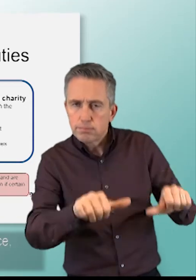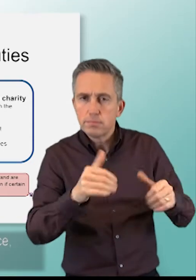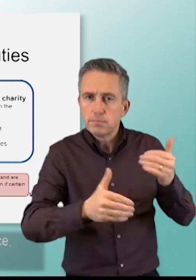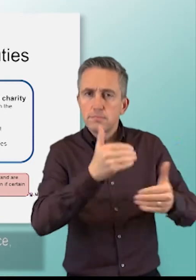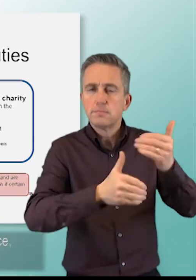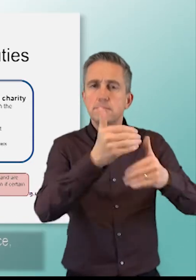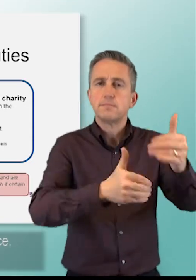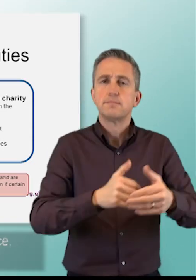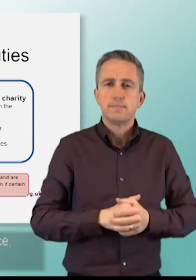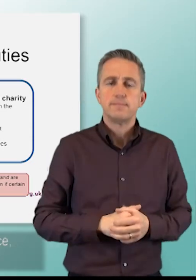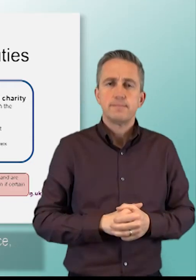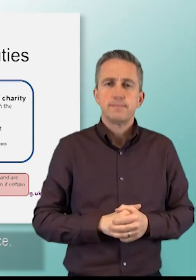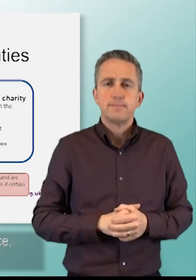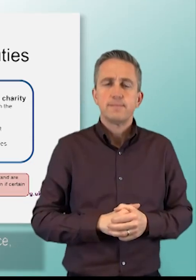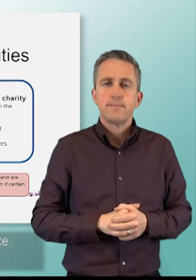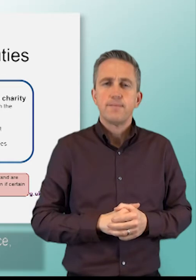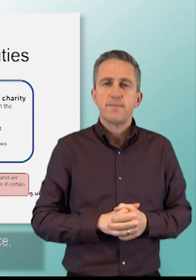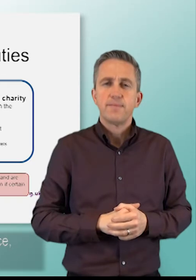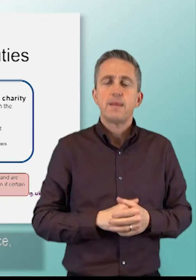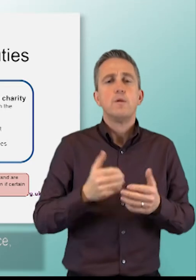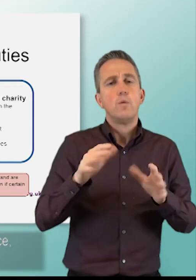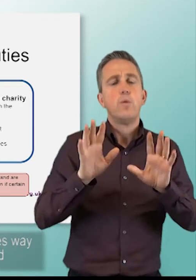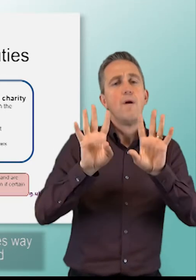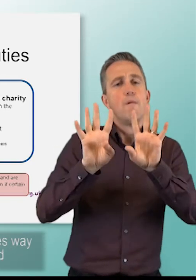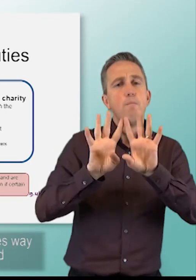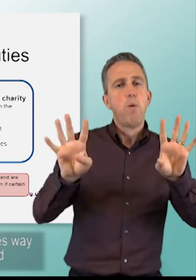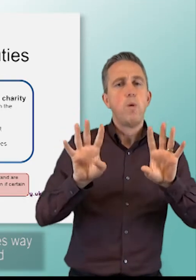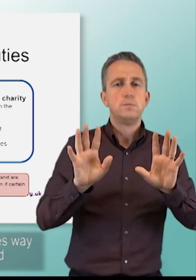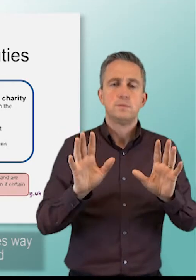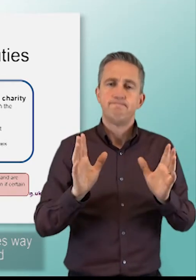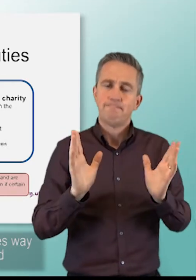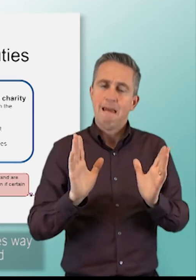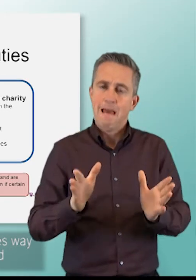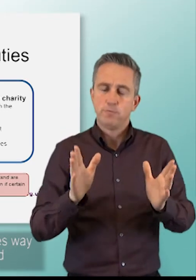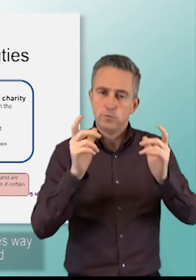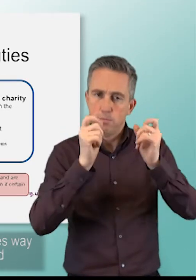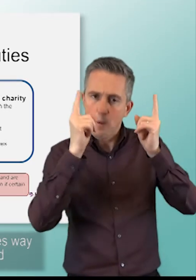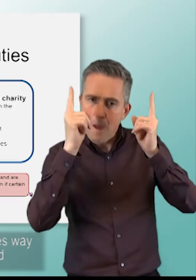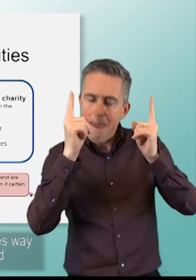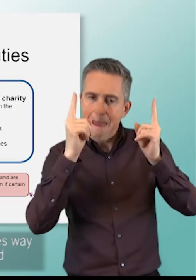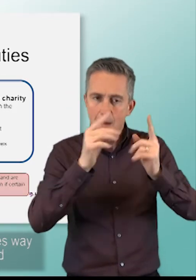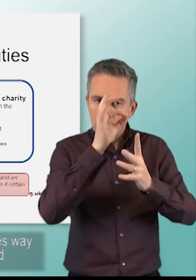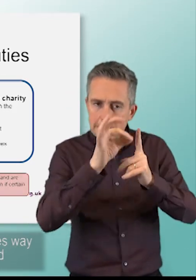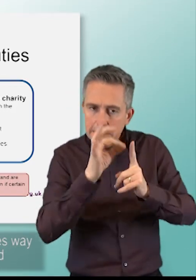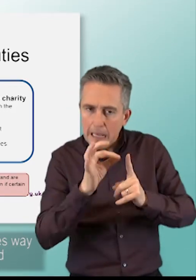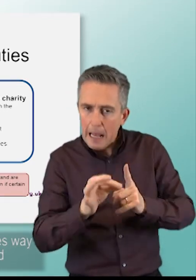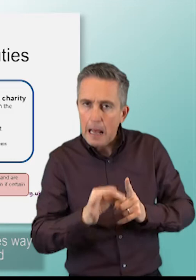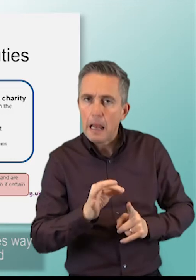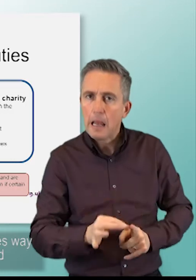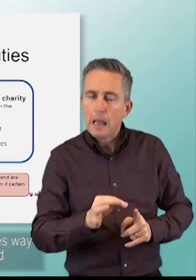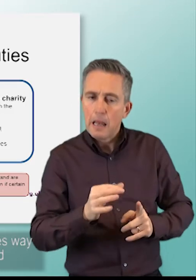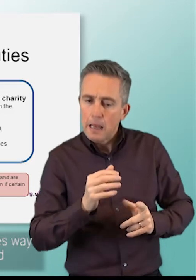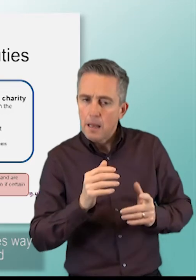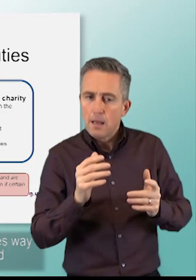when we talk about acting with care and diligence, and Laura will go into this in more detail, then we're really talking about a level of care that goes way beyond the level